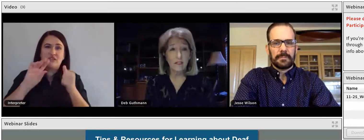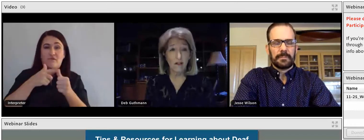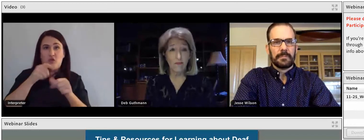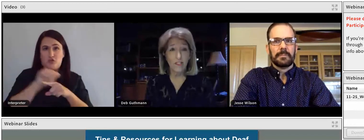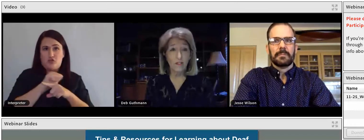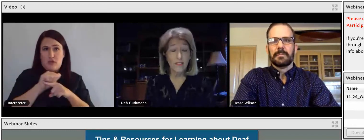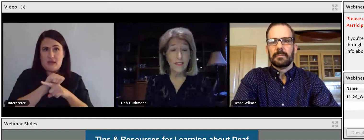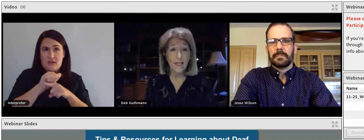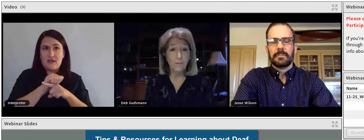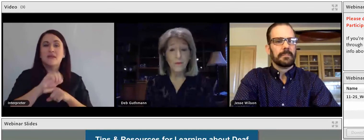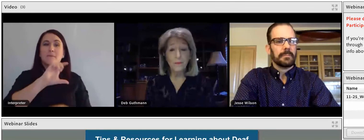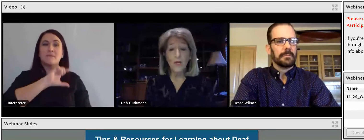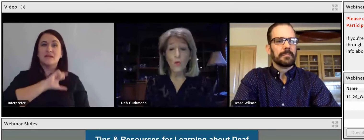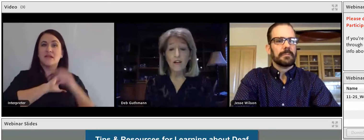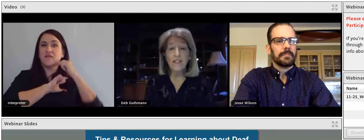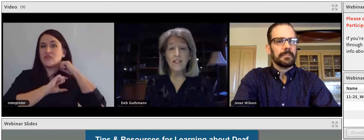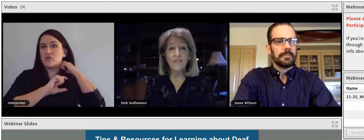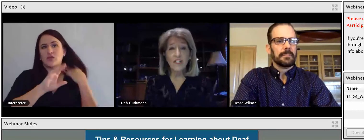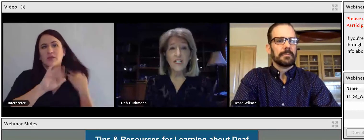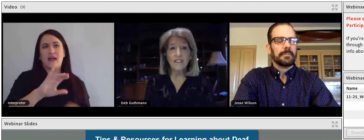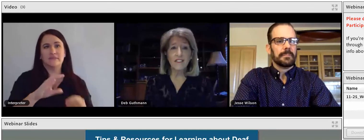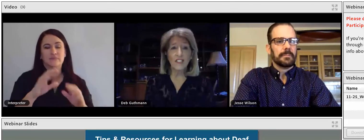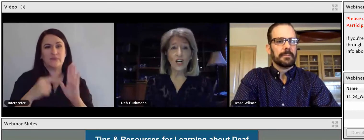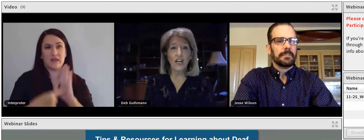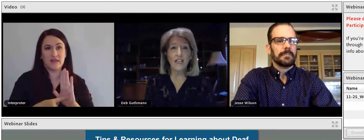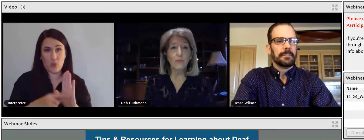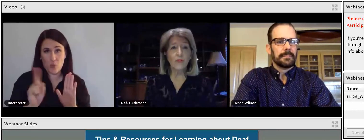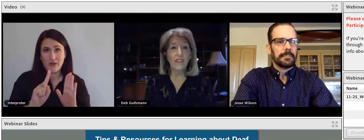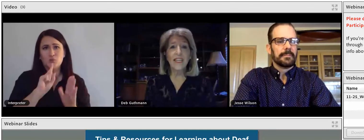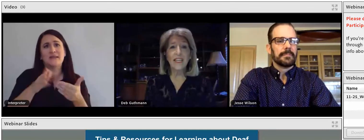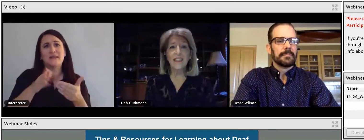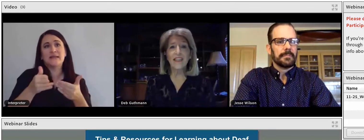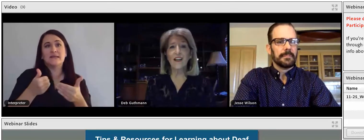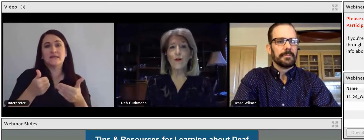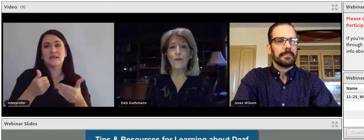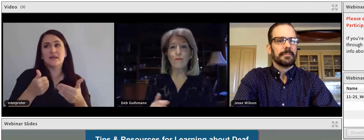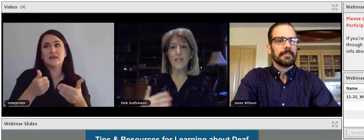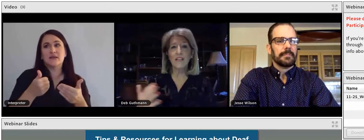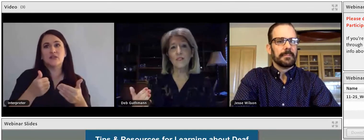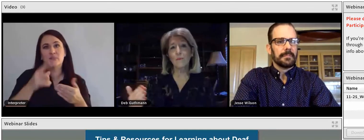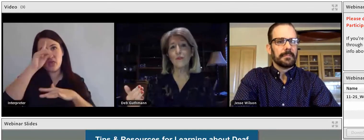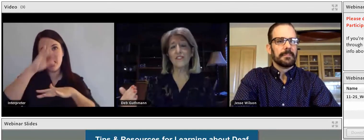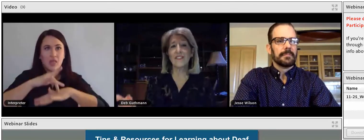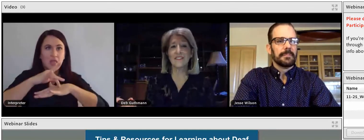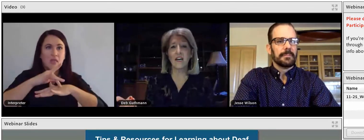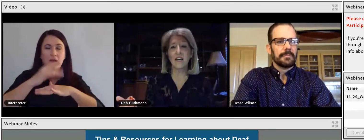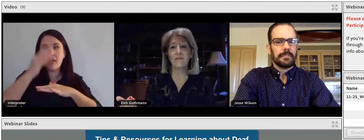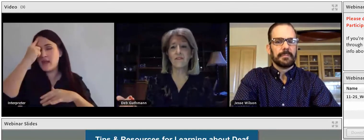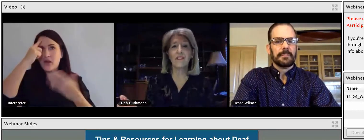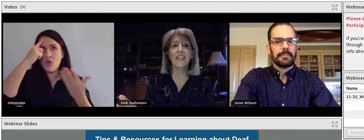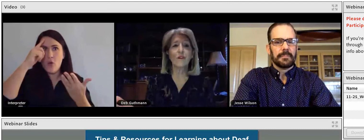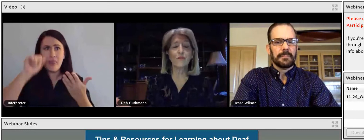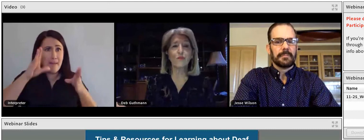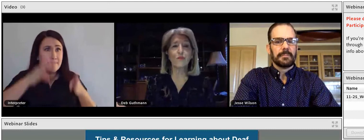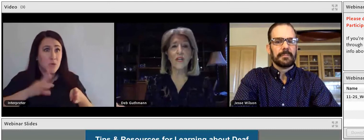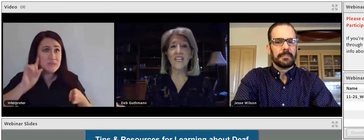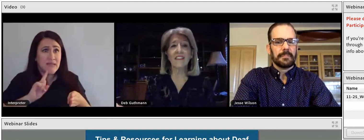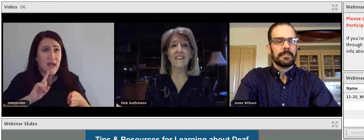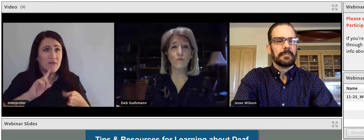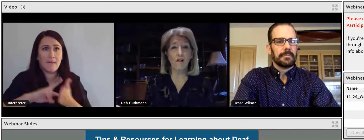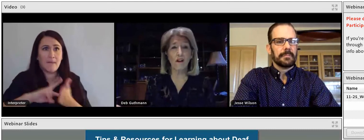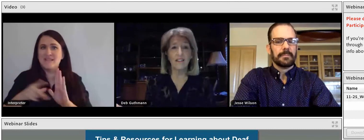training, the police officer example, where it's very easy to caught up with thinking, oh, because a person is deaf, they